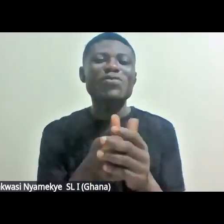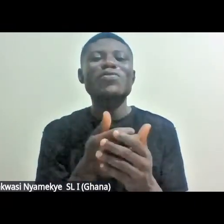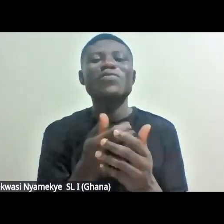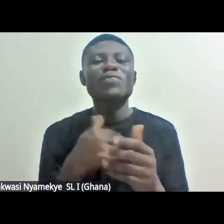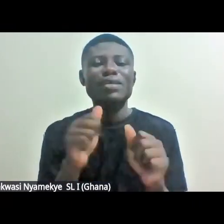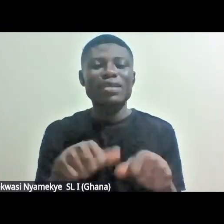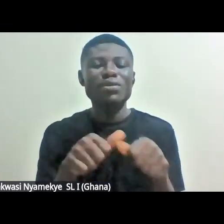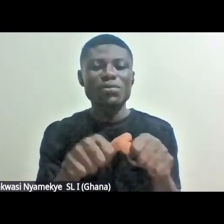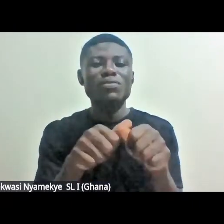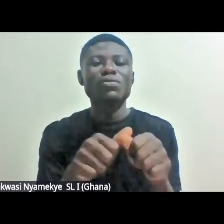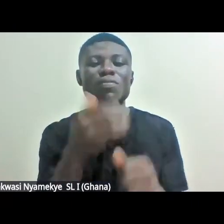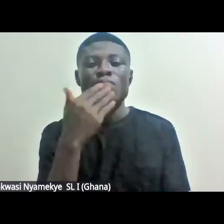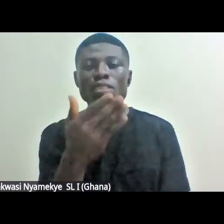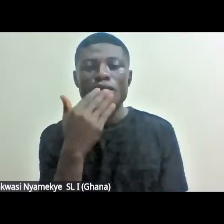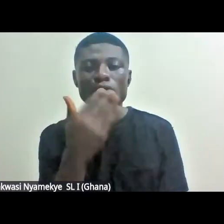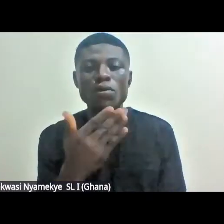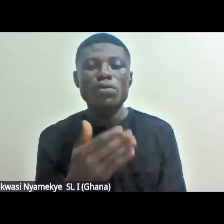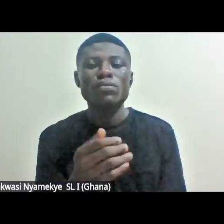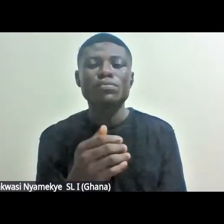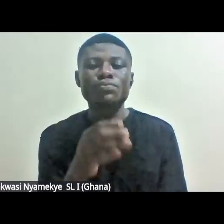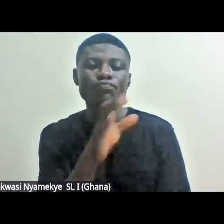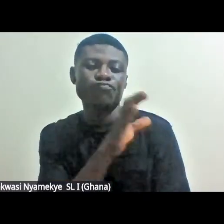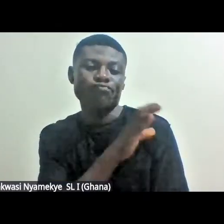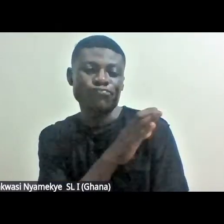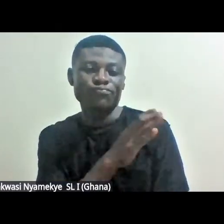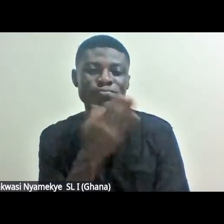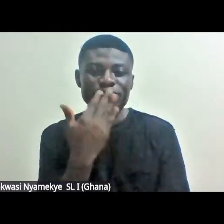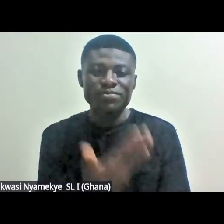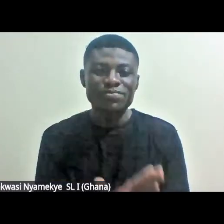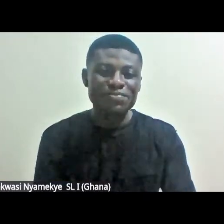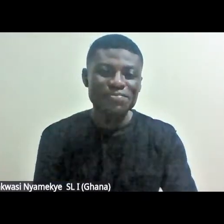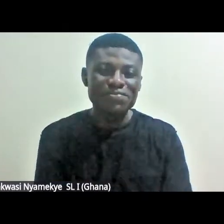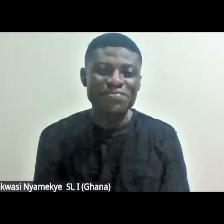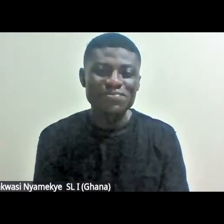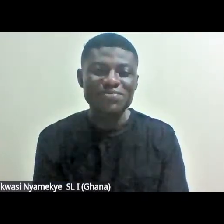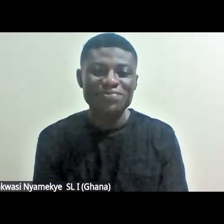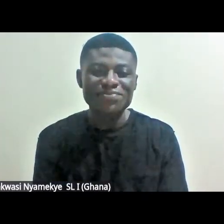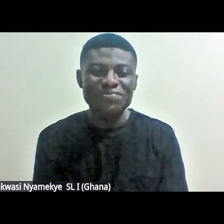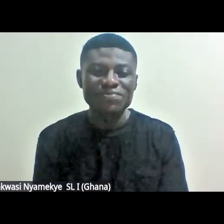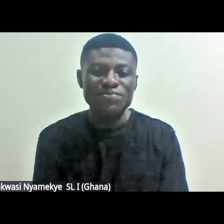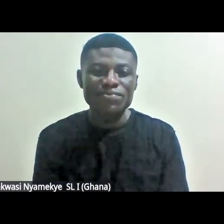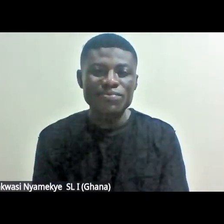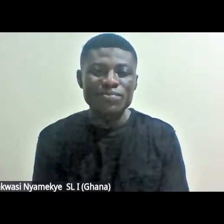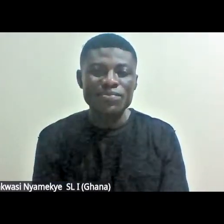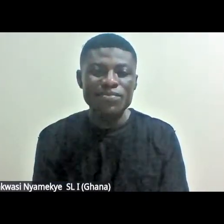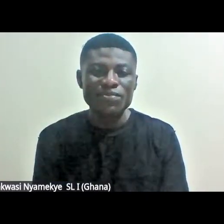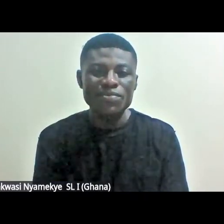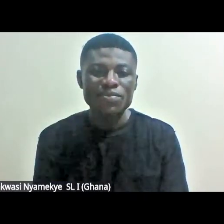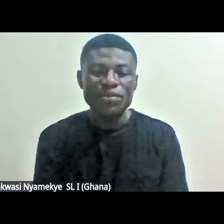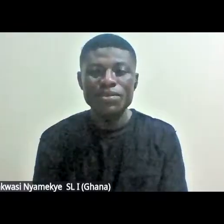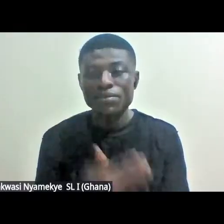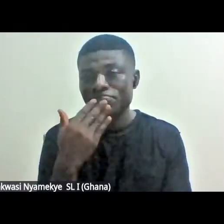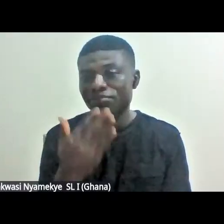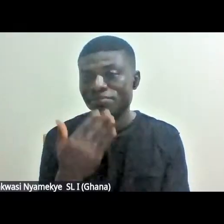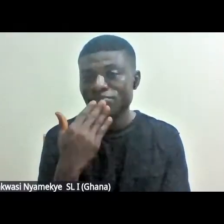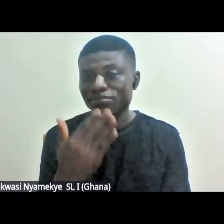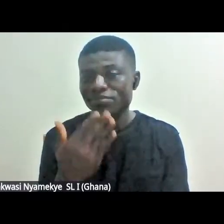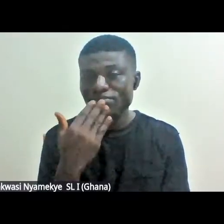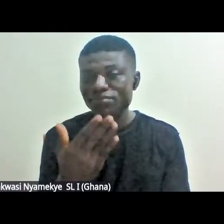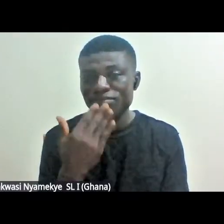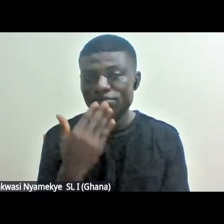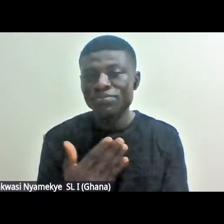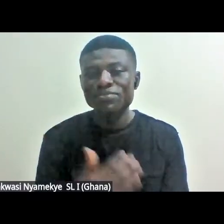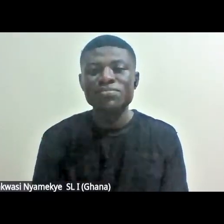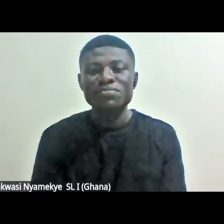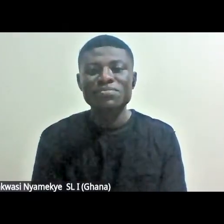you. Thank you so much, Christopher. Welcome. Thank you. Thank you so much. So if you have